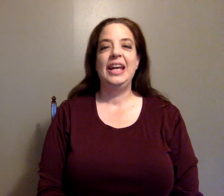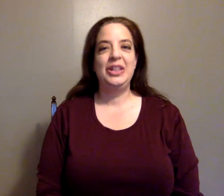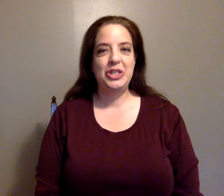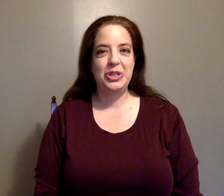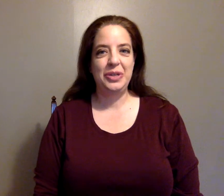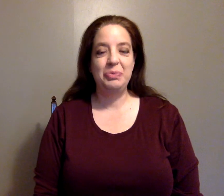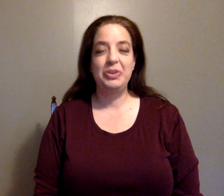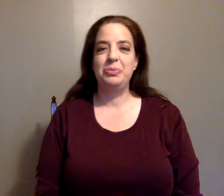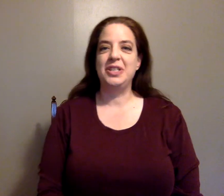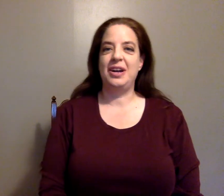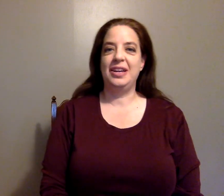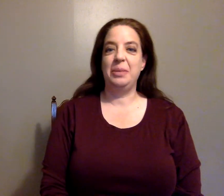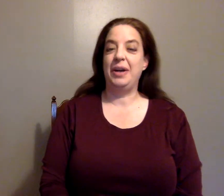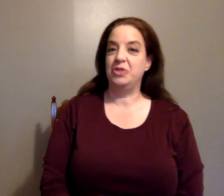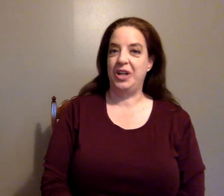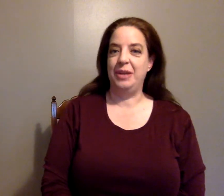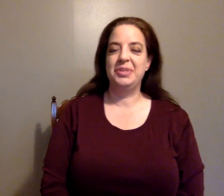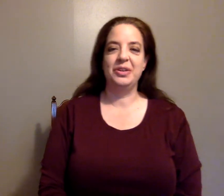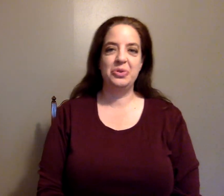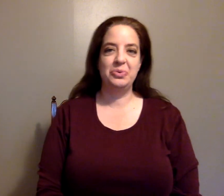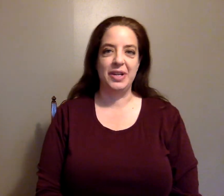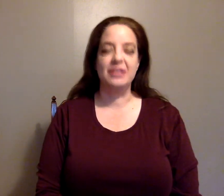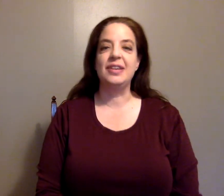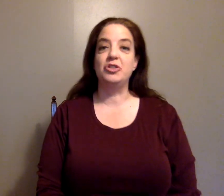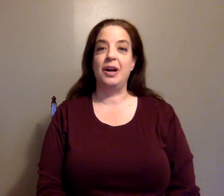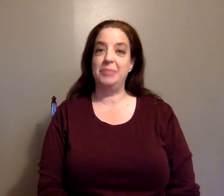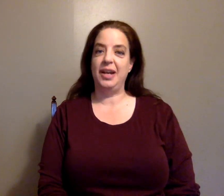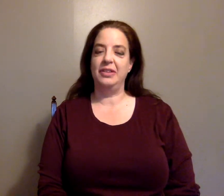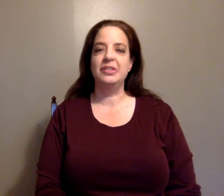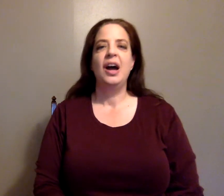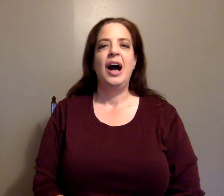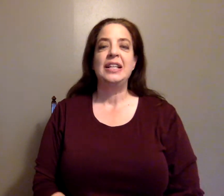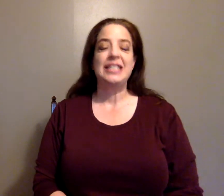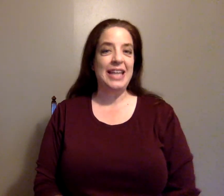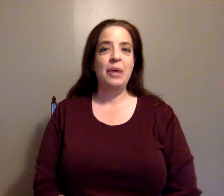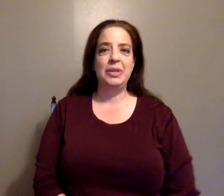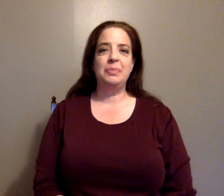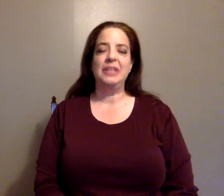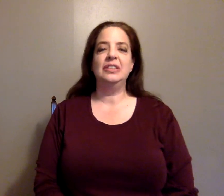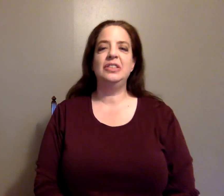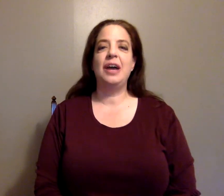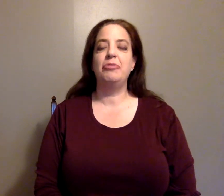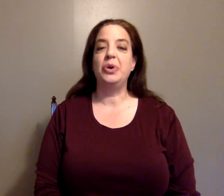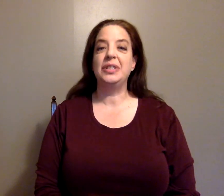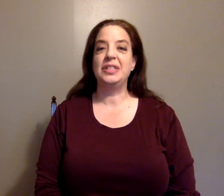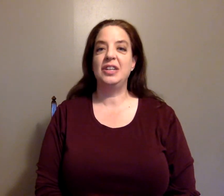In this unit, we've been talking about jobs and careers and job titles. Today, I want to spend a little time focusing